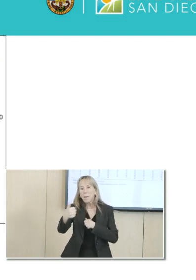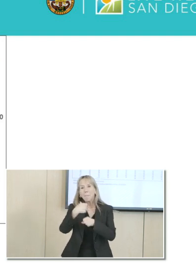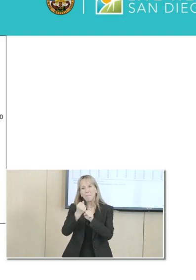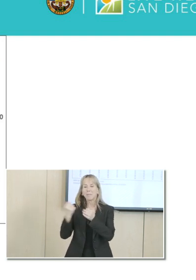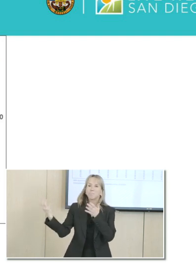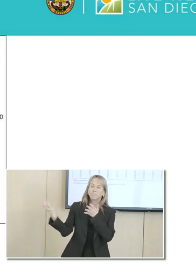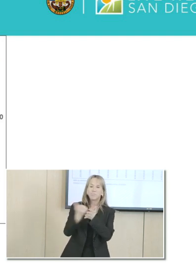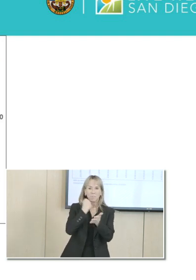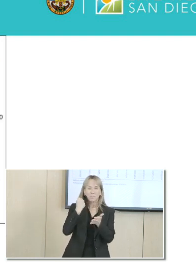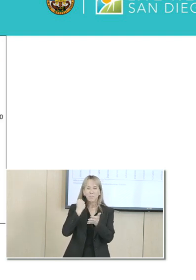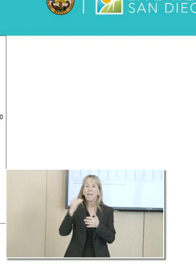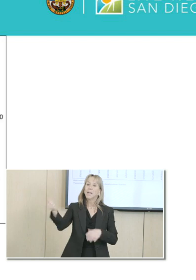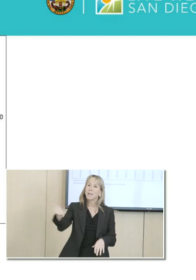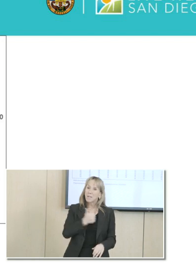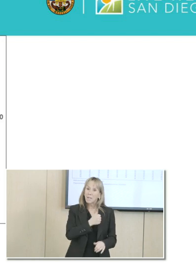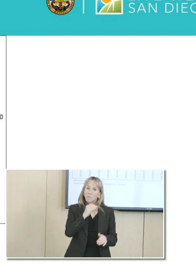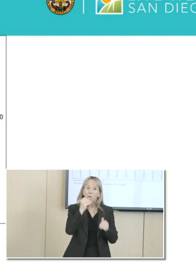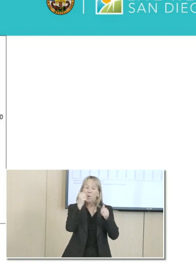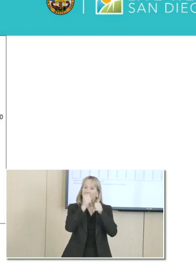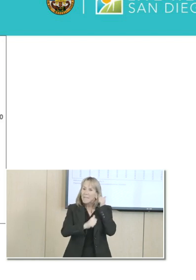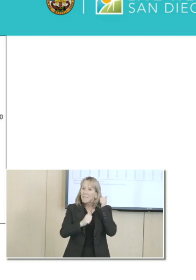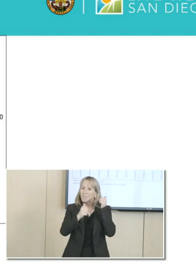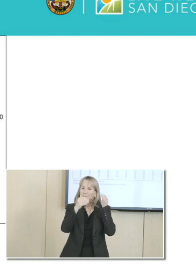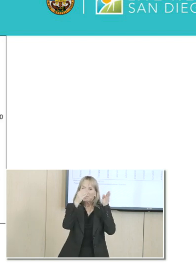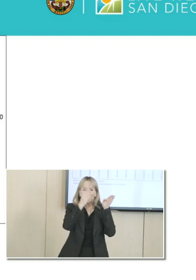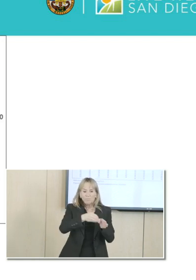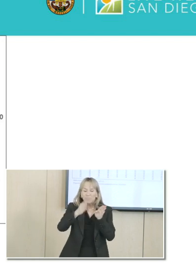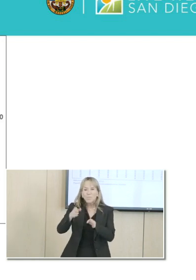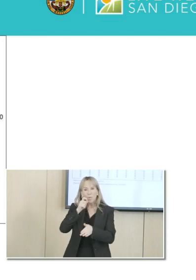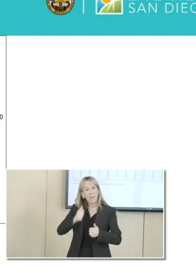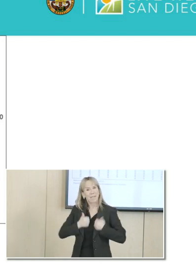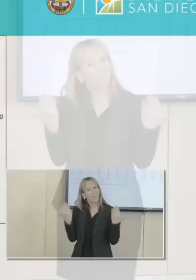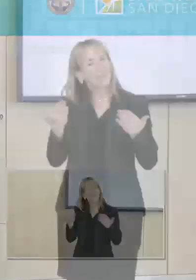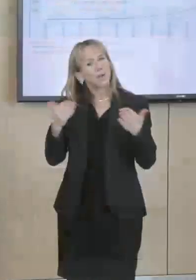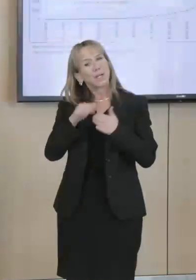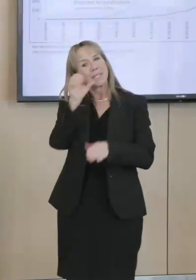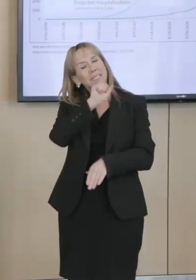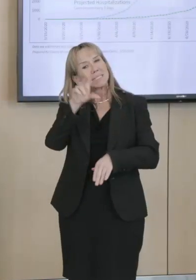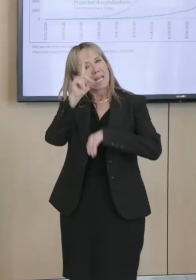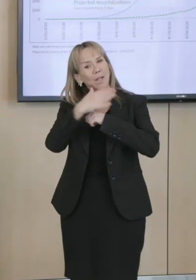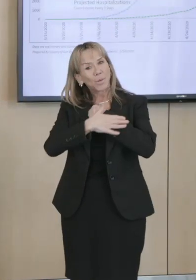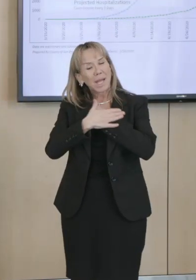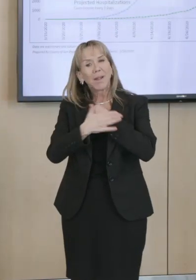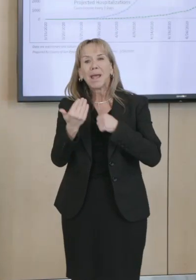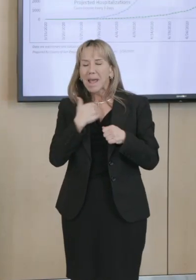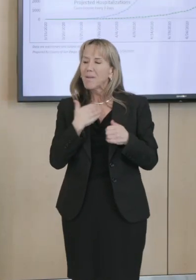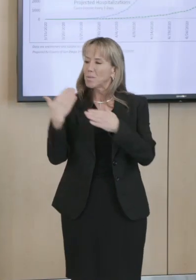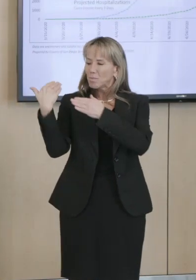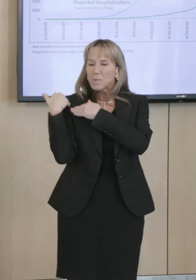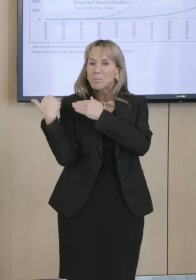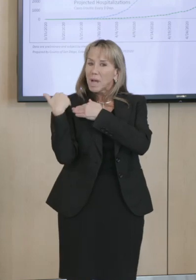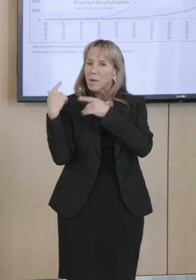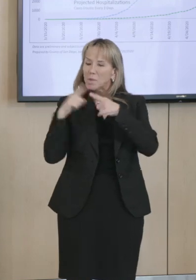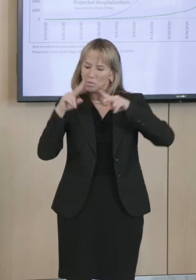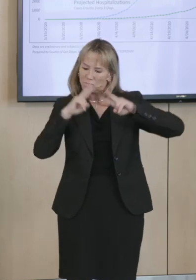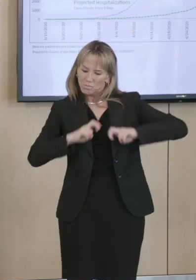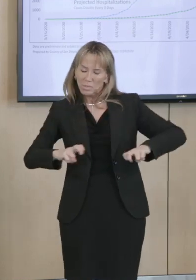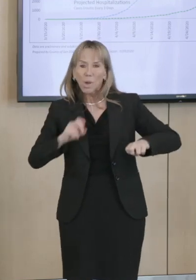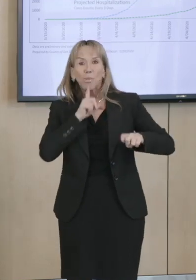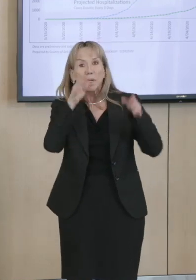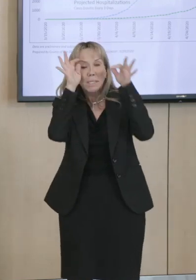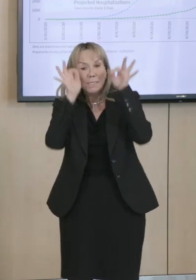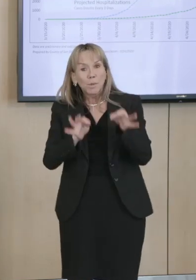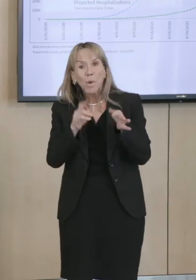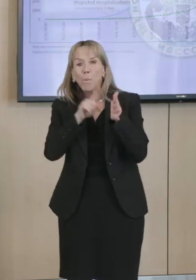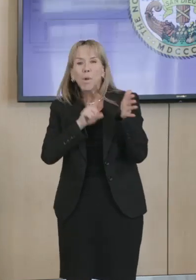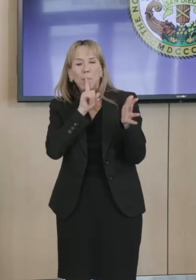Every individual in the county has the responsibility and, frankly, the need to look at each of their activities and determine what